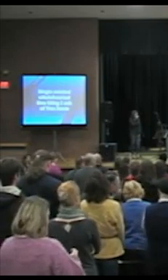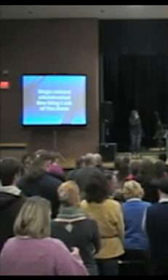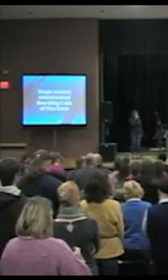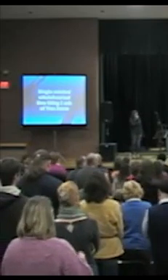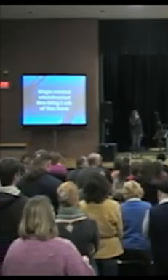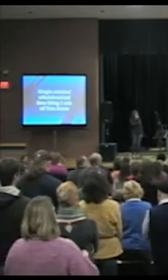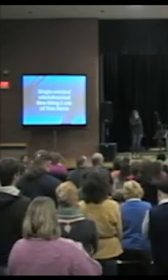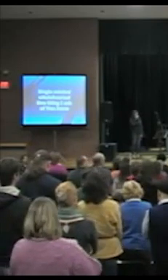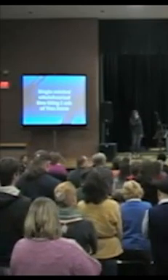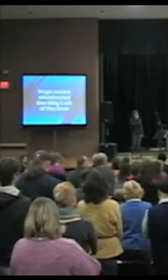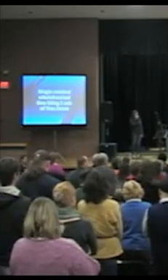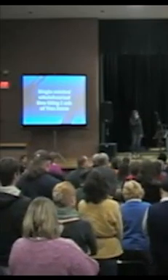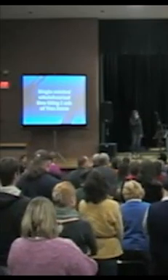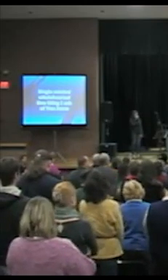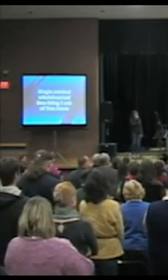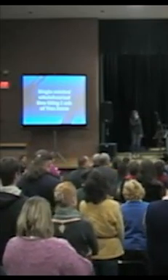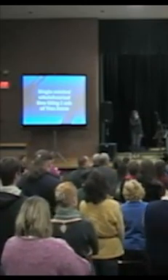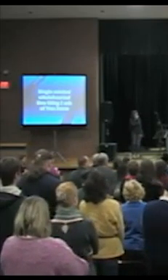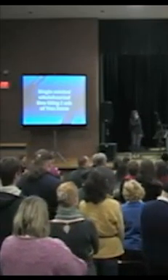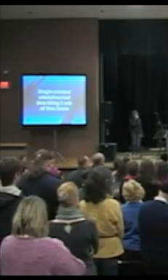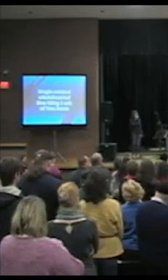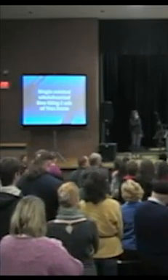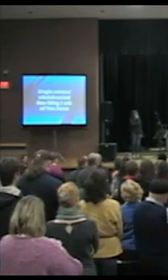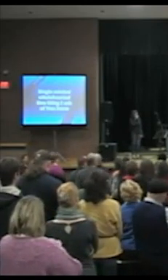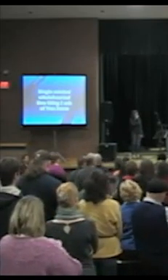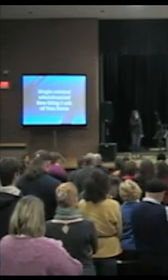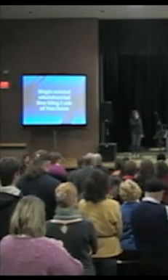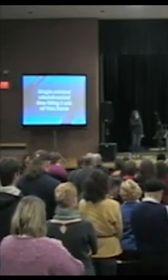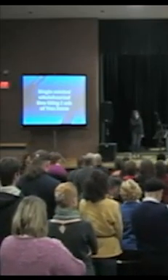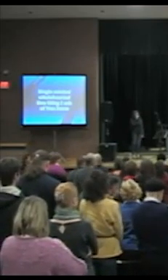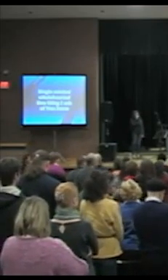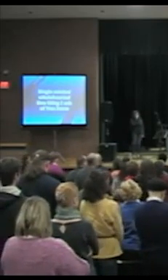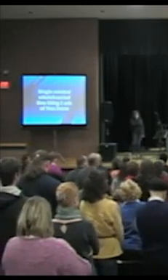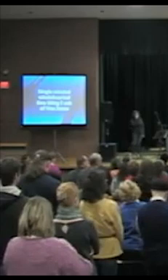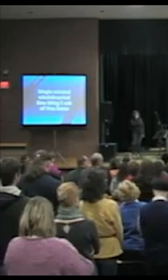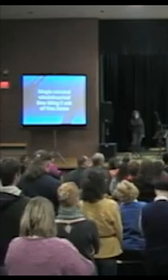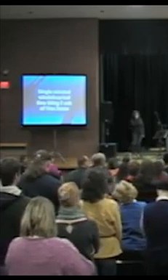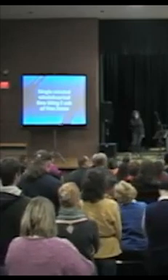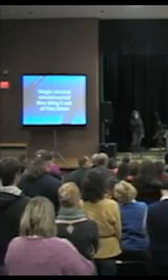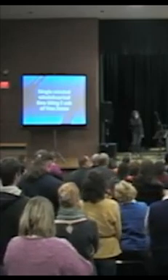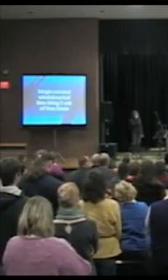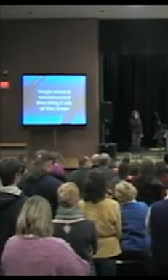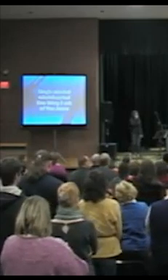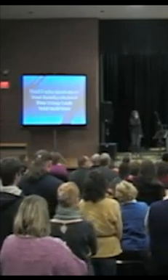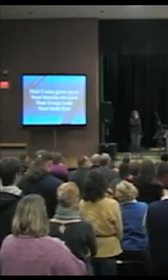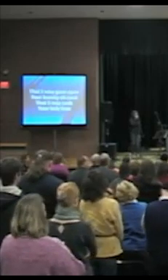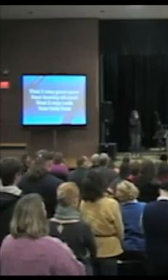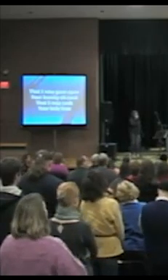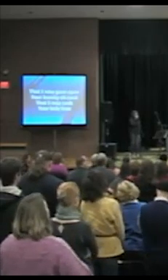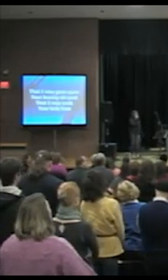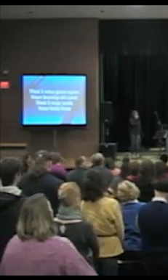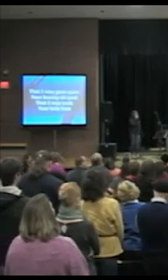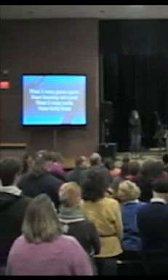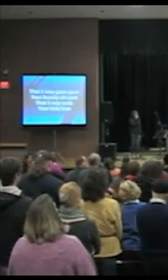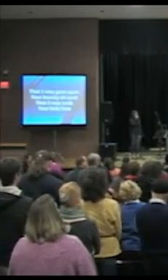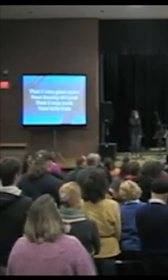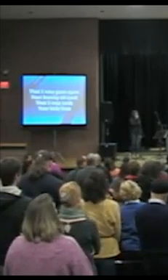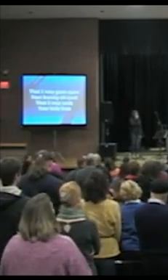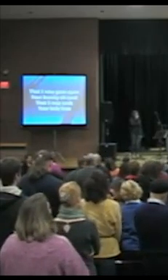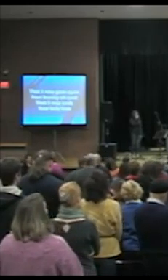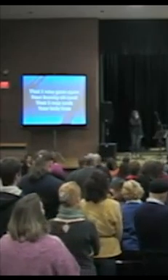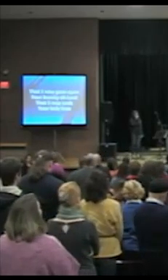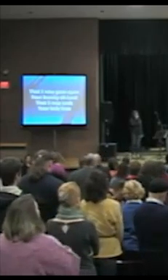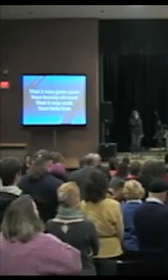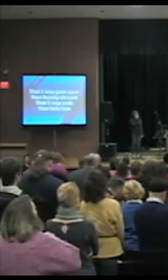wholehearted, one thing I ask of you, Jesus. I